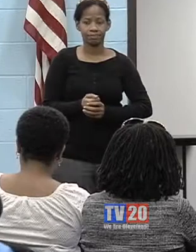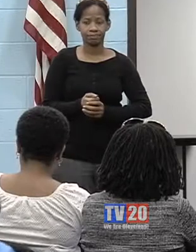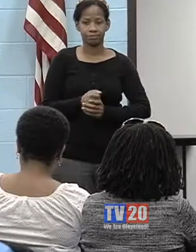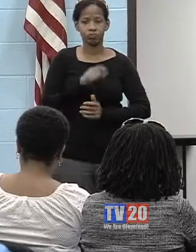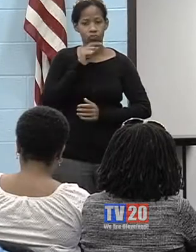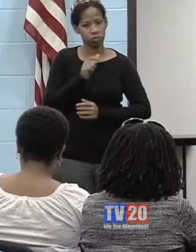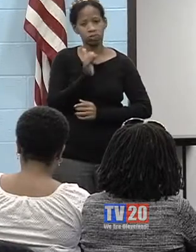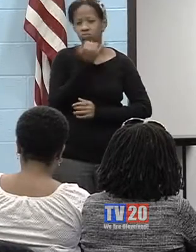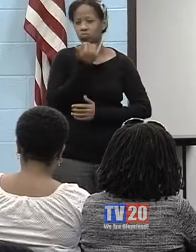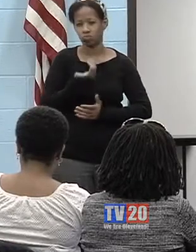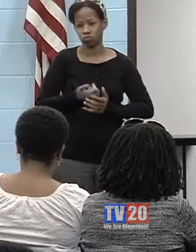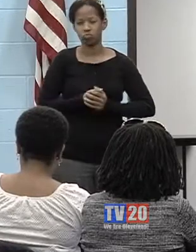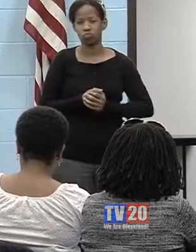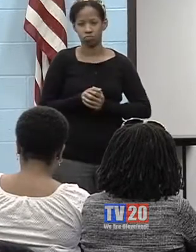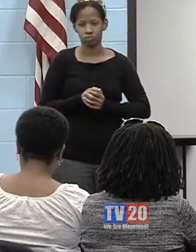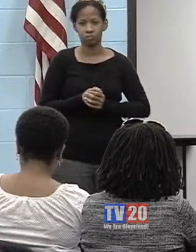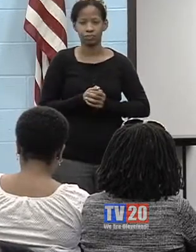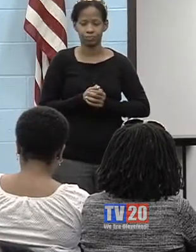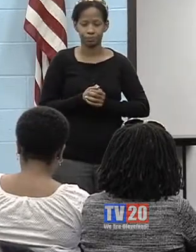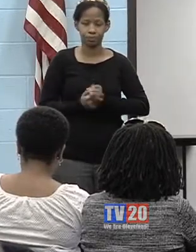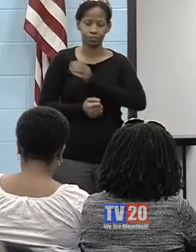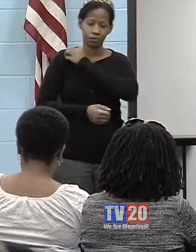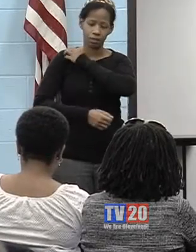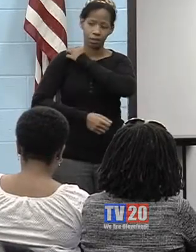wrong. So